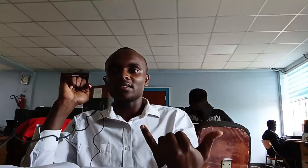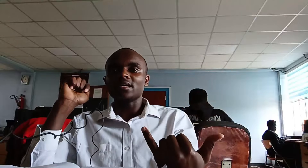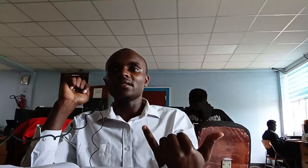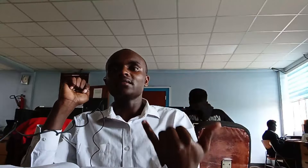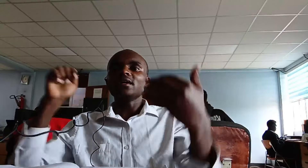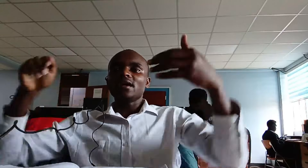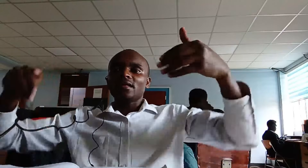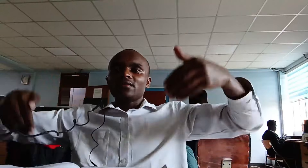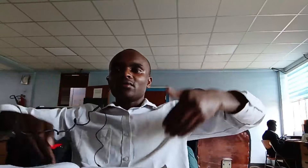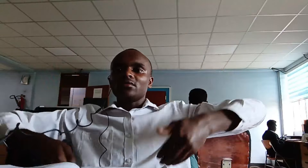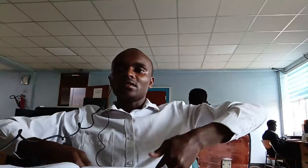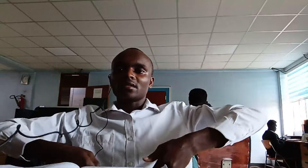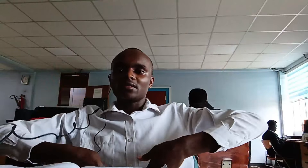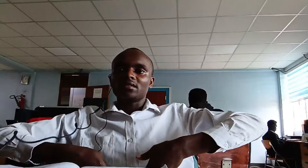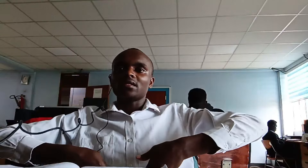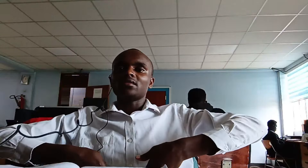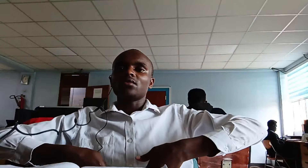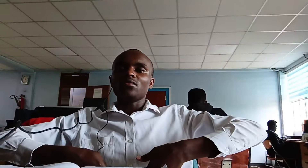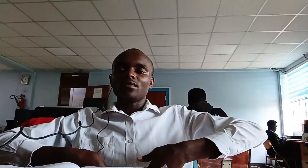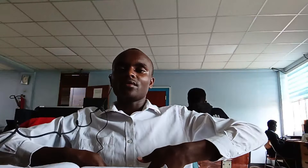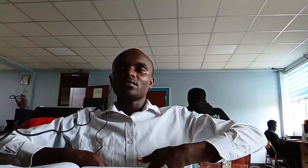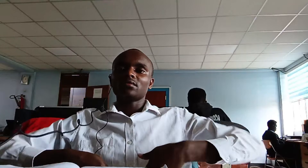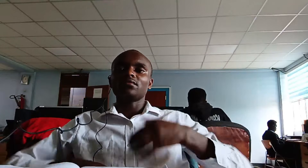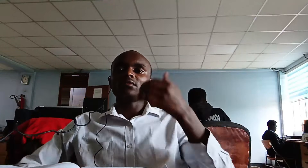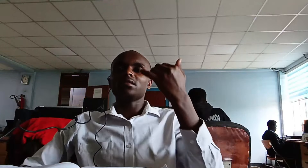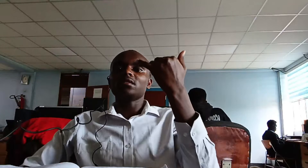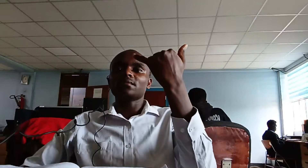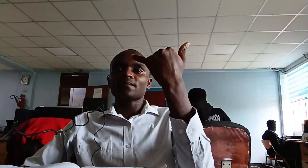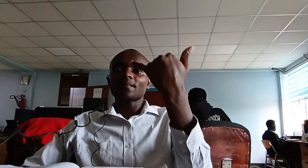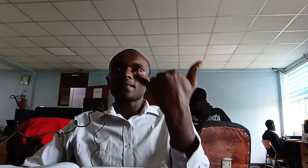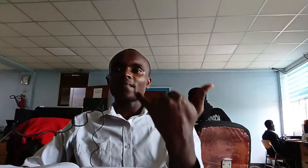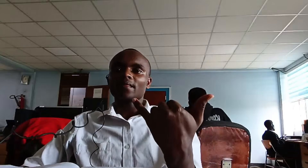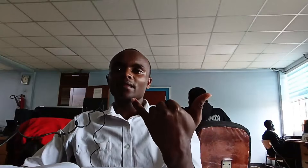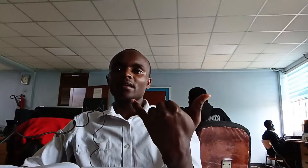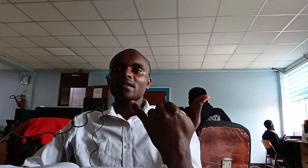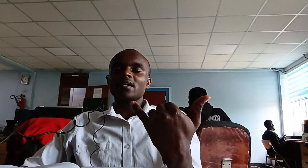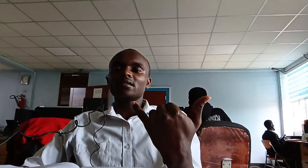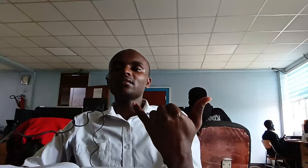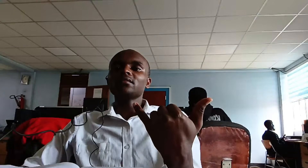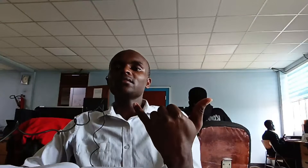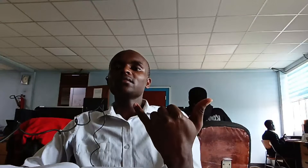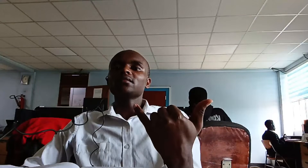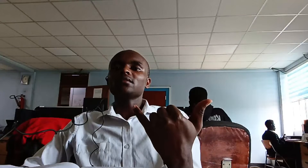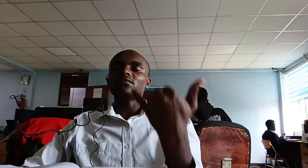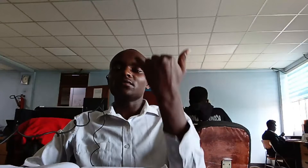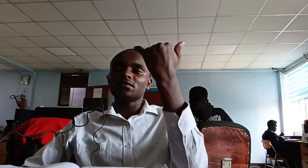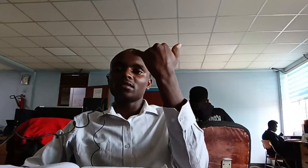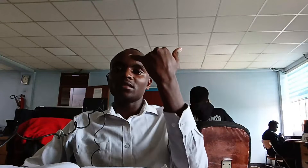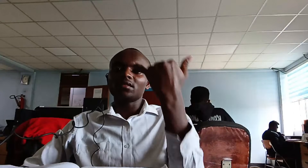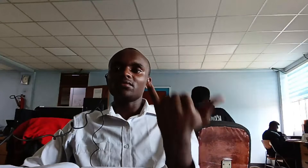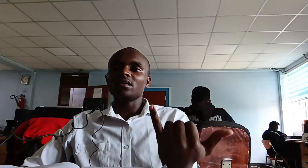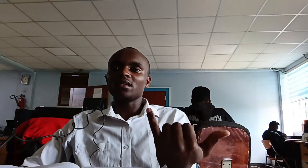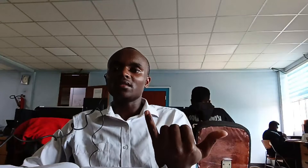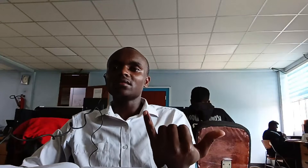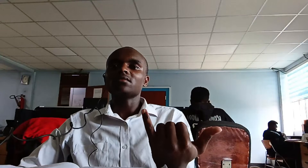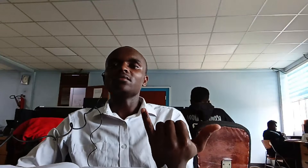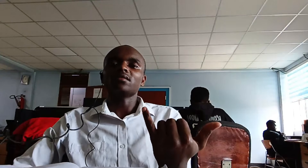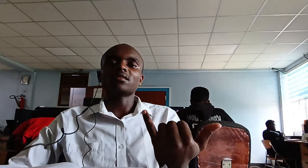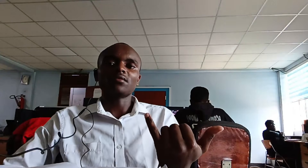young. This one will write it as youth. So if you see young, you see the teacher doing like this, it's the sign for